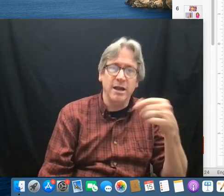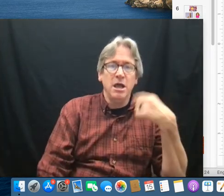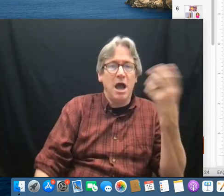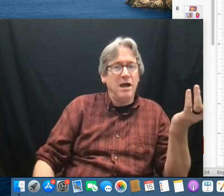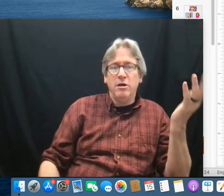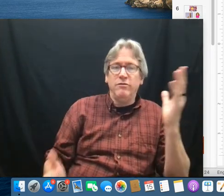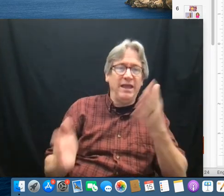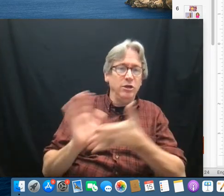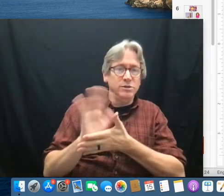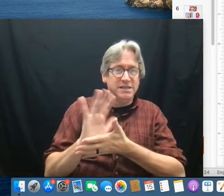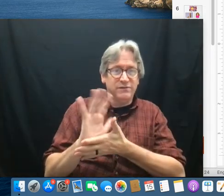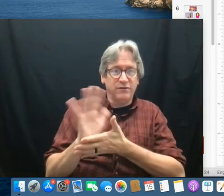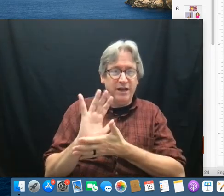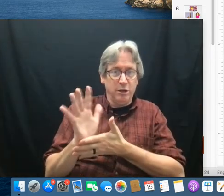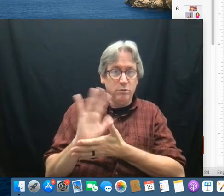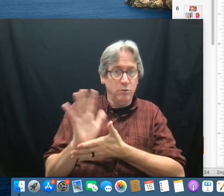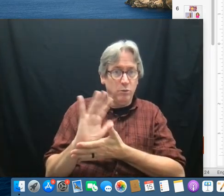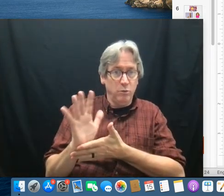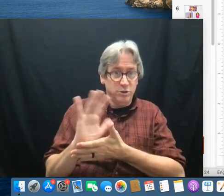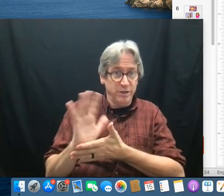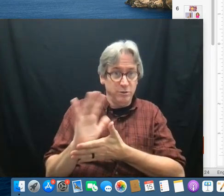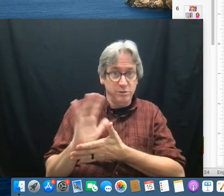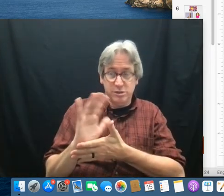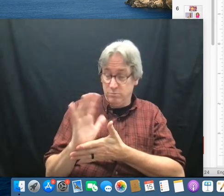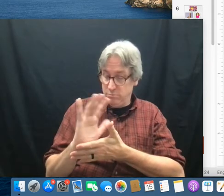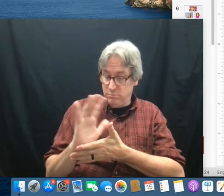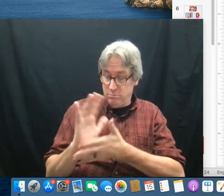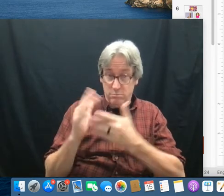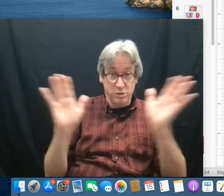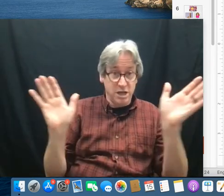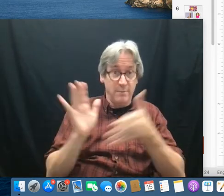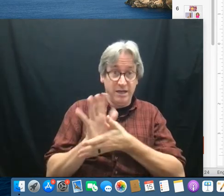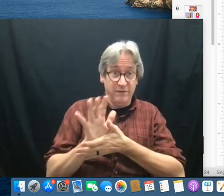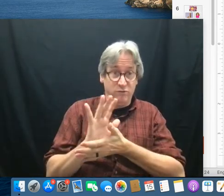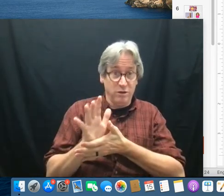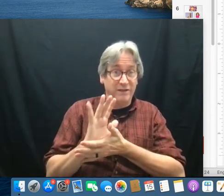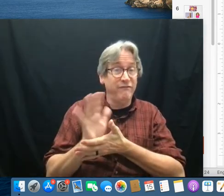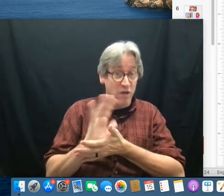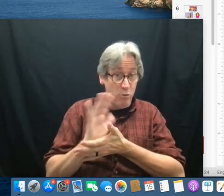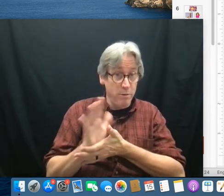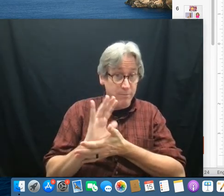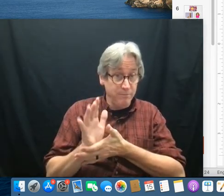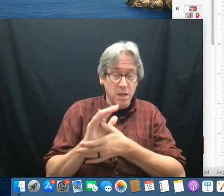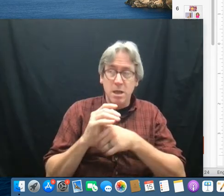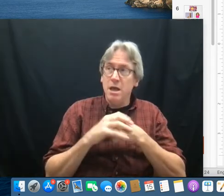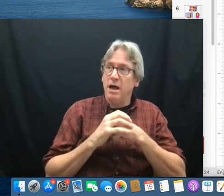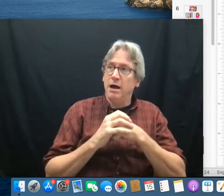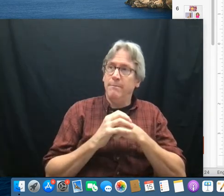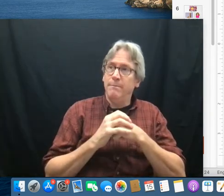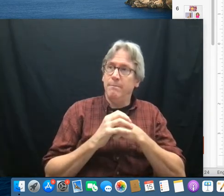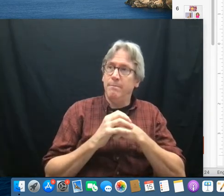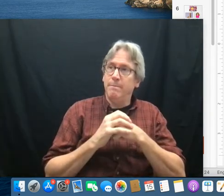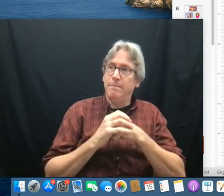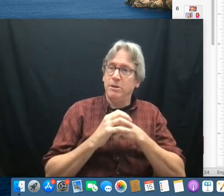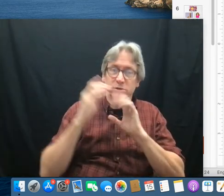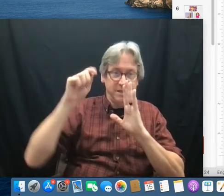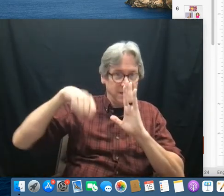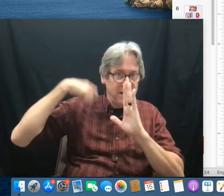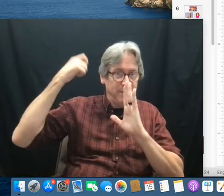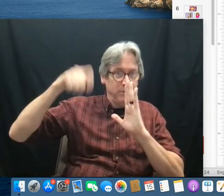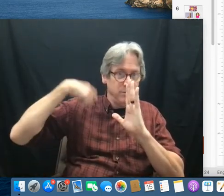sign home study. Home study makes more sense because it's not really work in the same sense that like doing